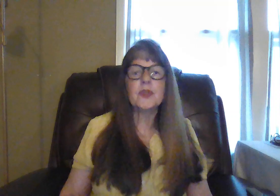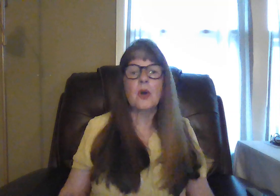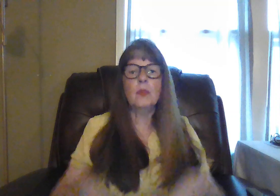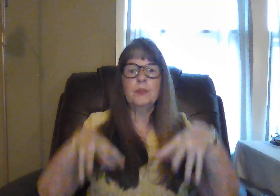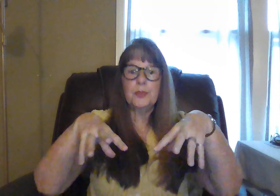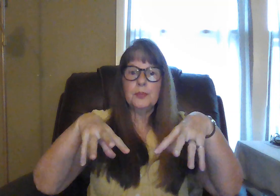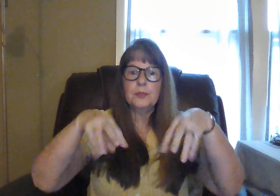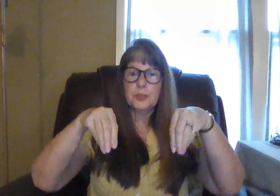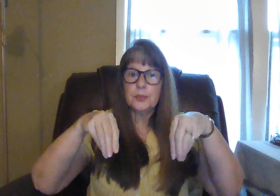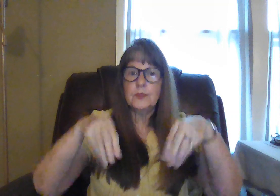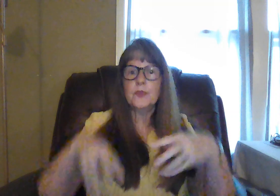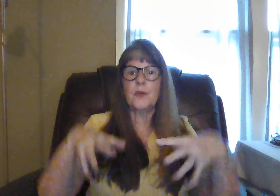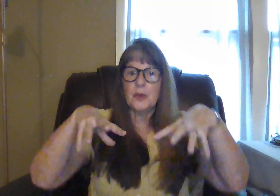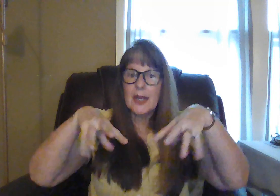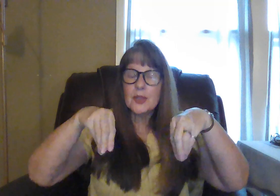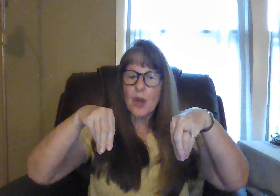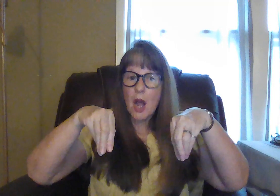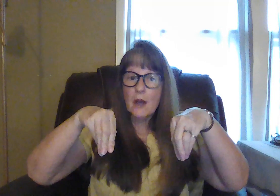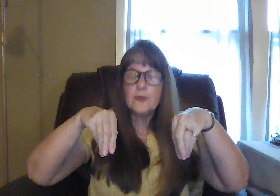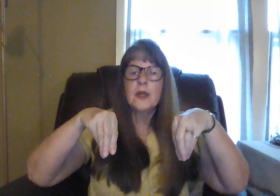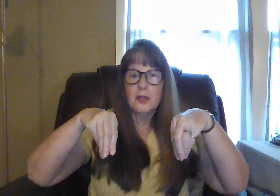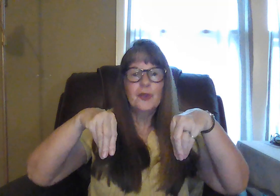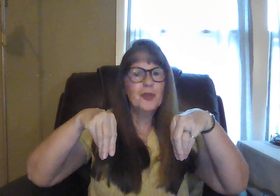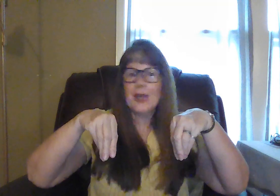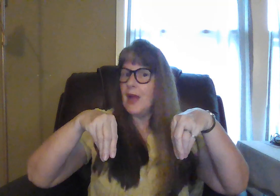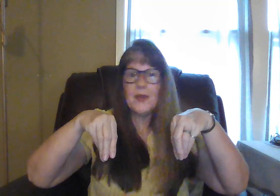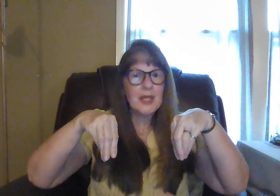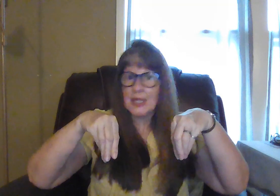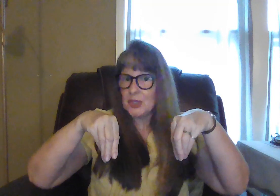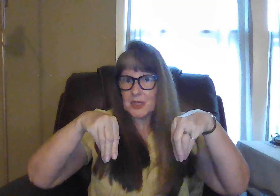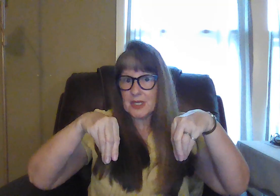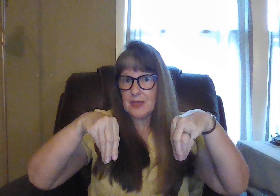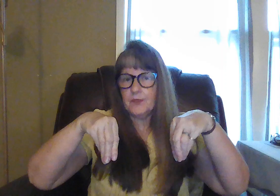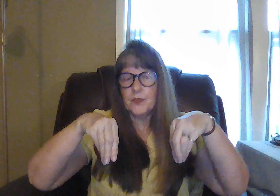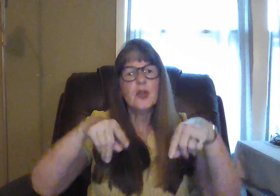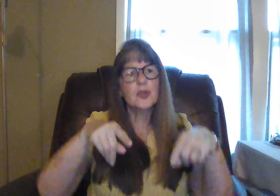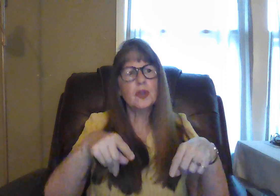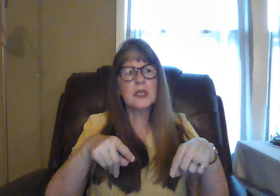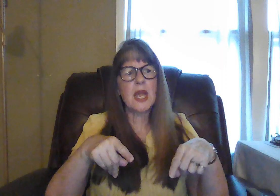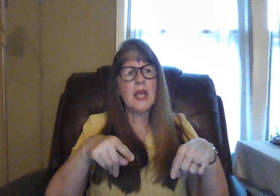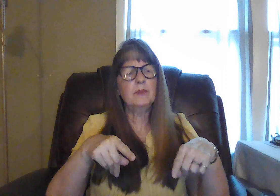So if their lights are off, they don't have any electricity. So you could say,